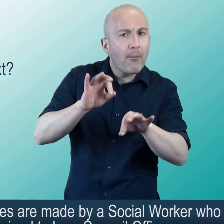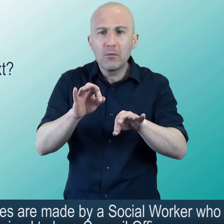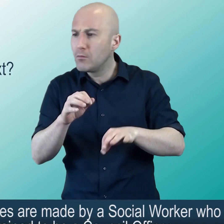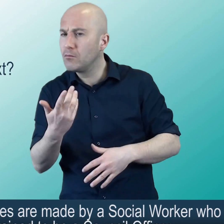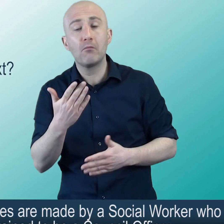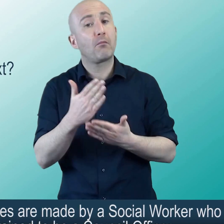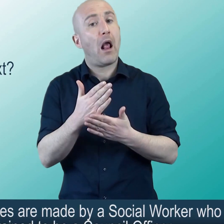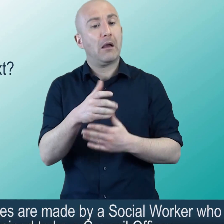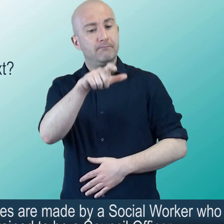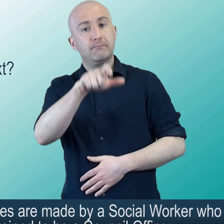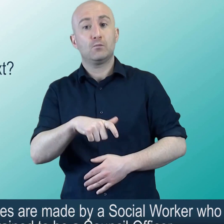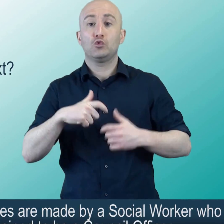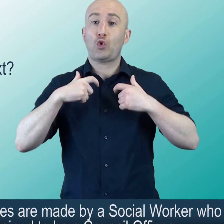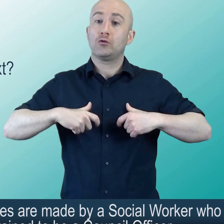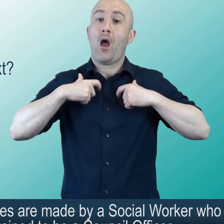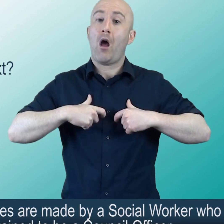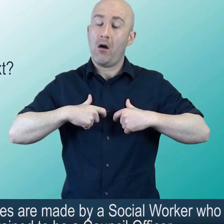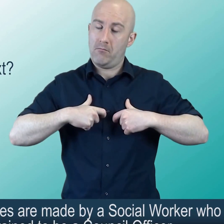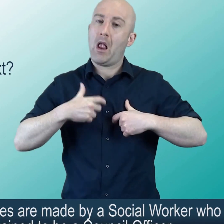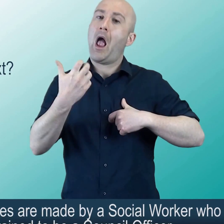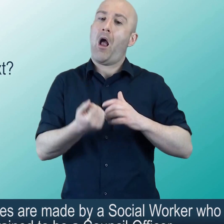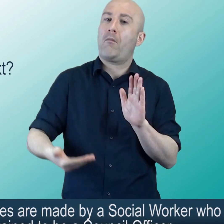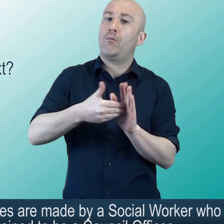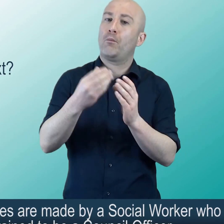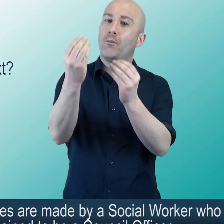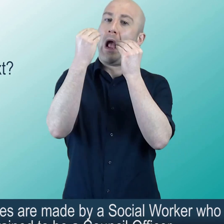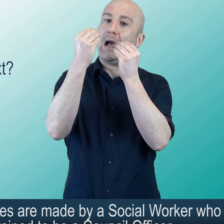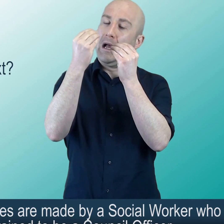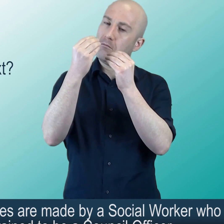The inquiries are made by a social worker who is trained to be a council officer.